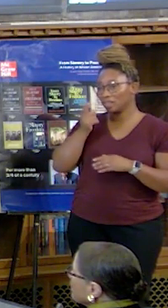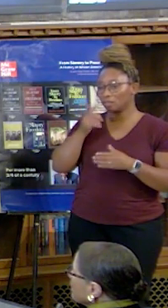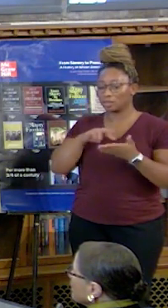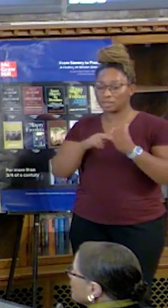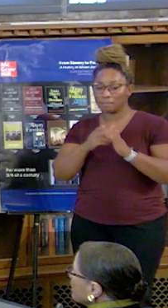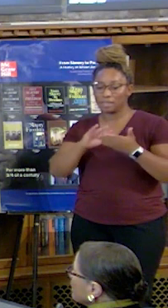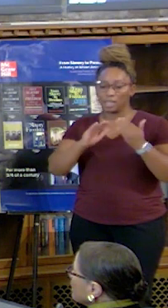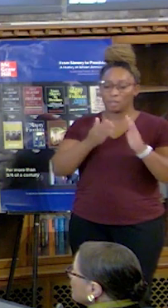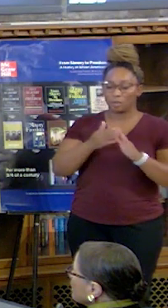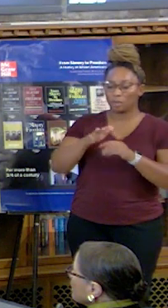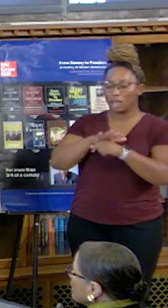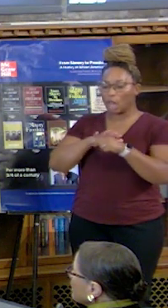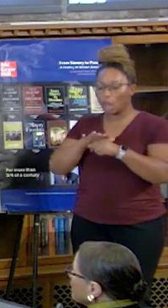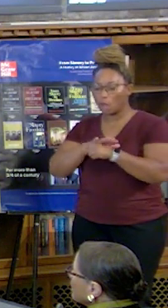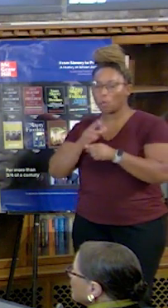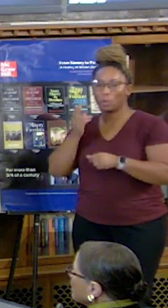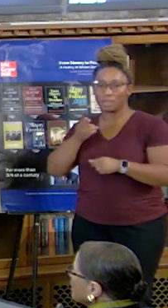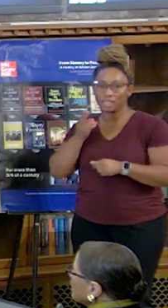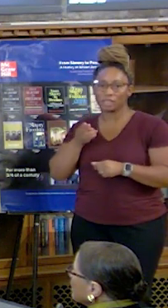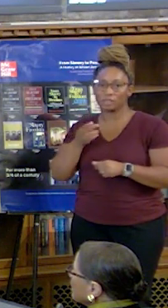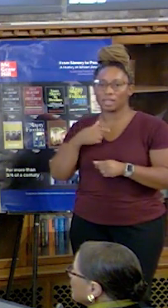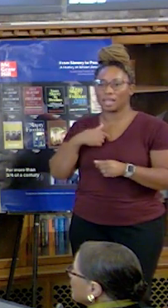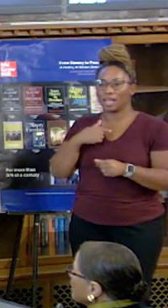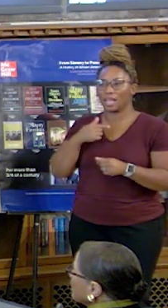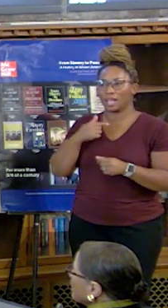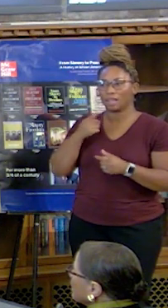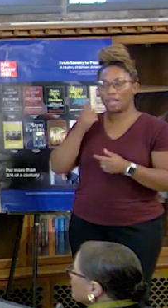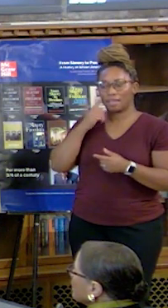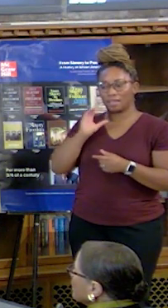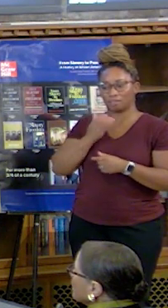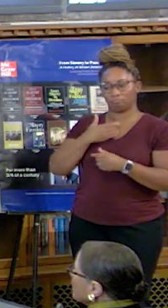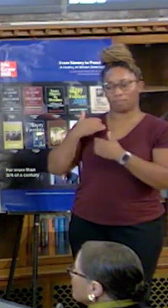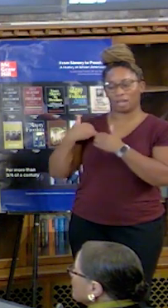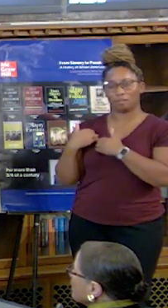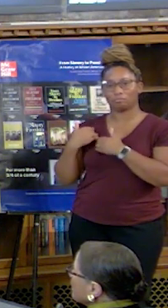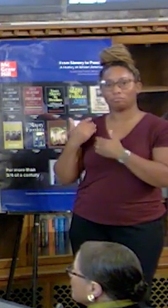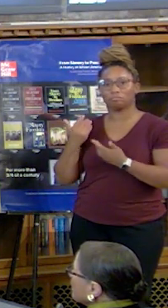understand history and I think it's us